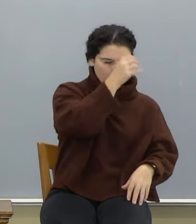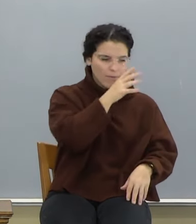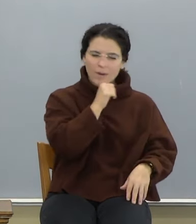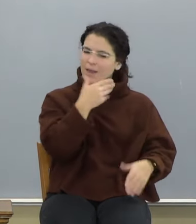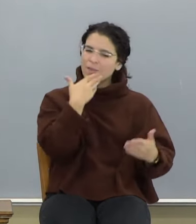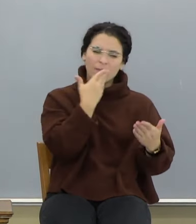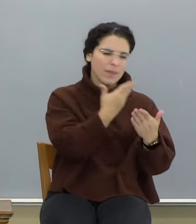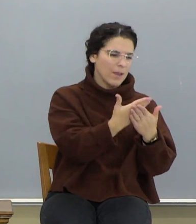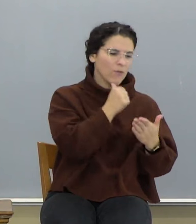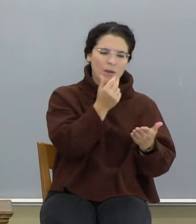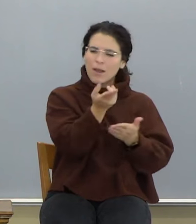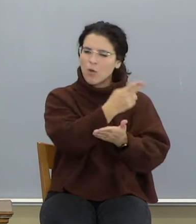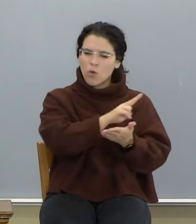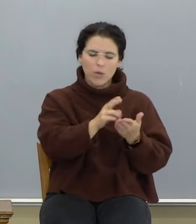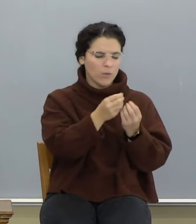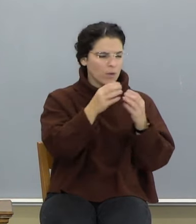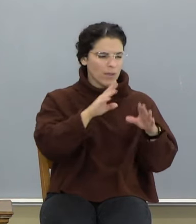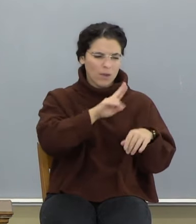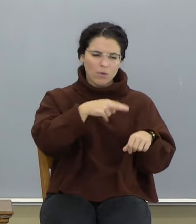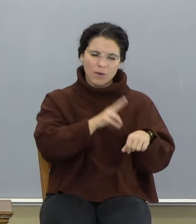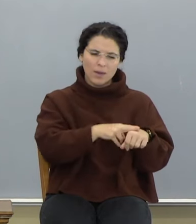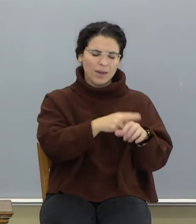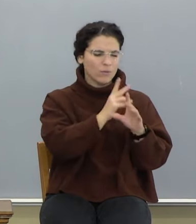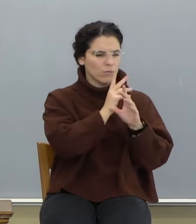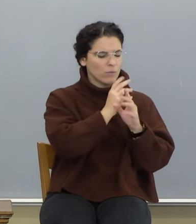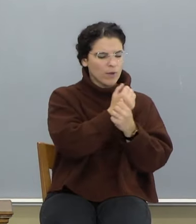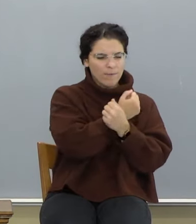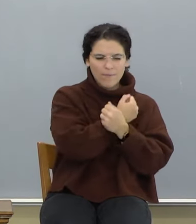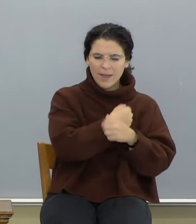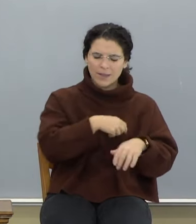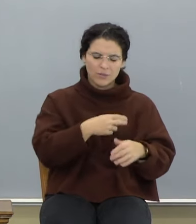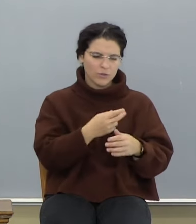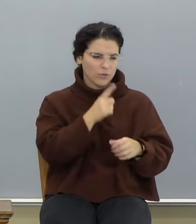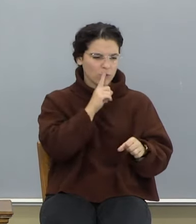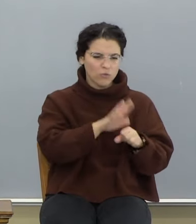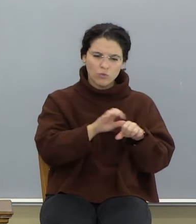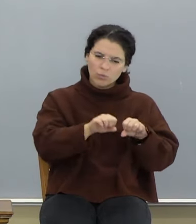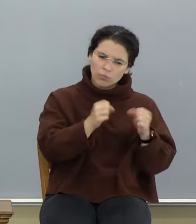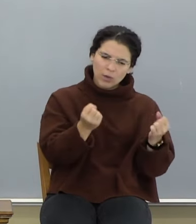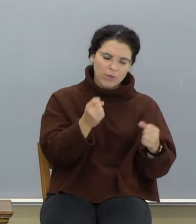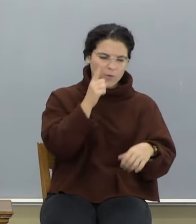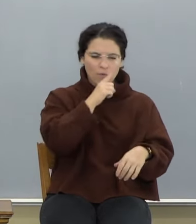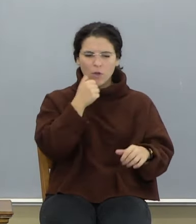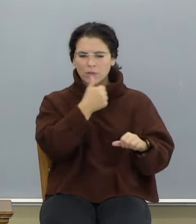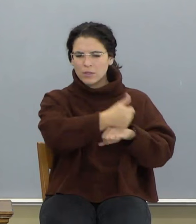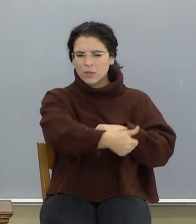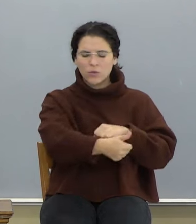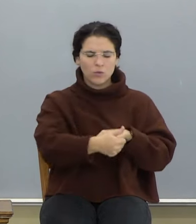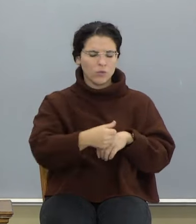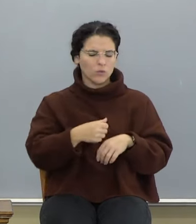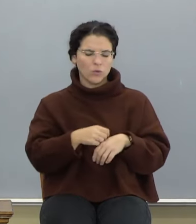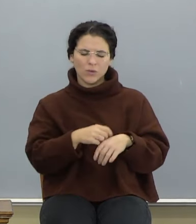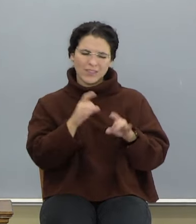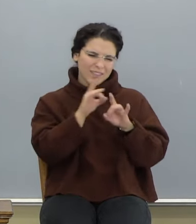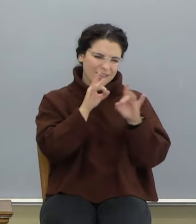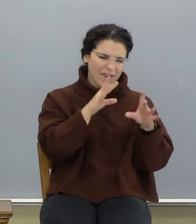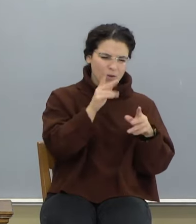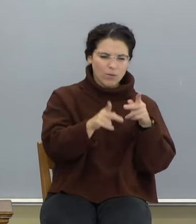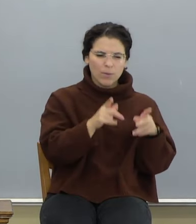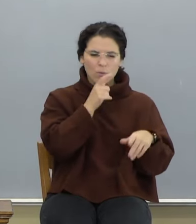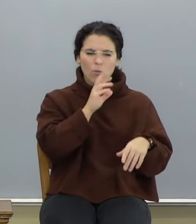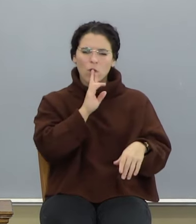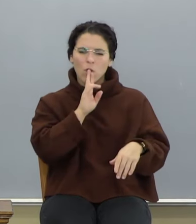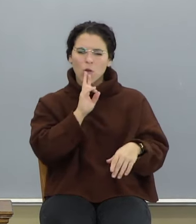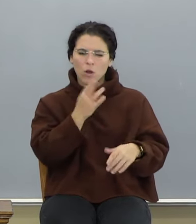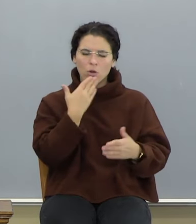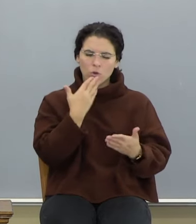without natural affection, truce breakers, false accusers, incontinent, fierce, despisers of those that are good, traitors,